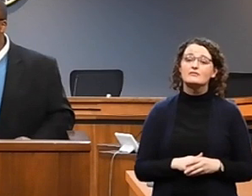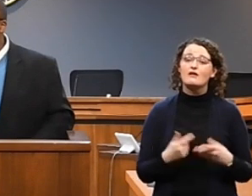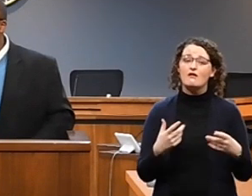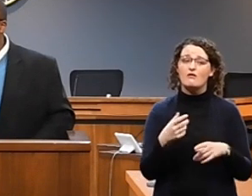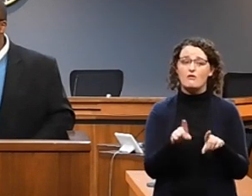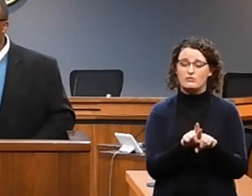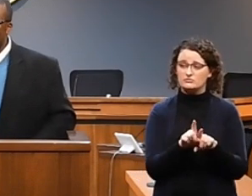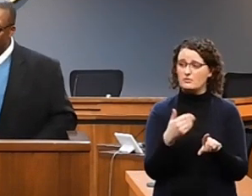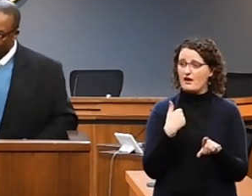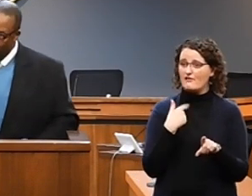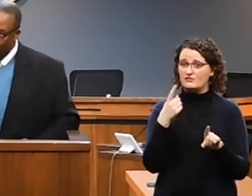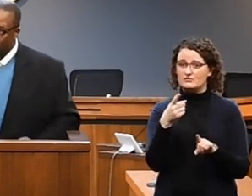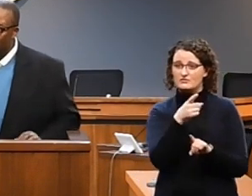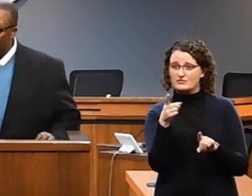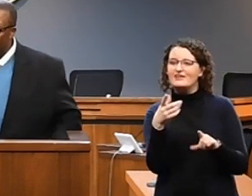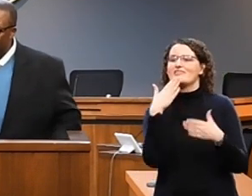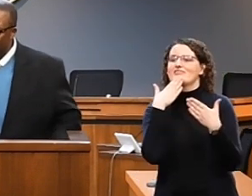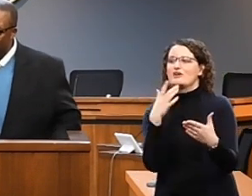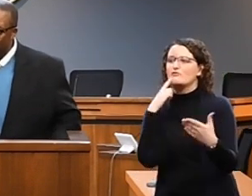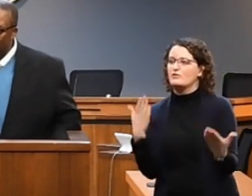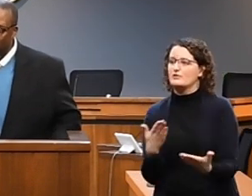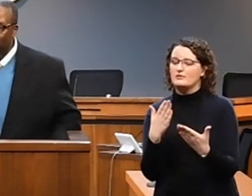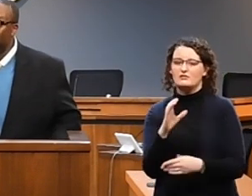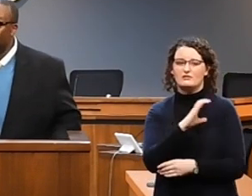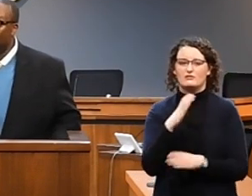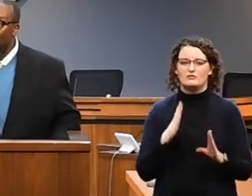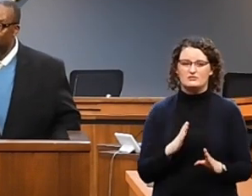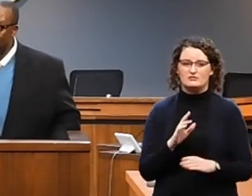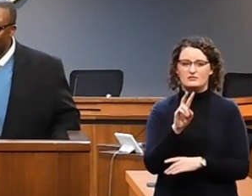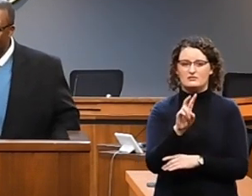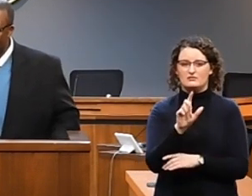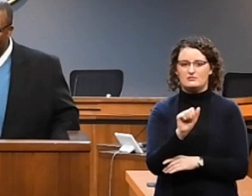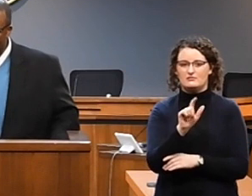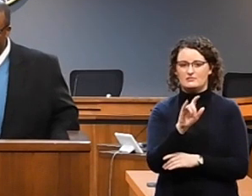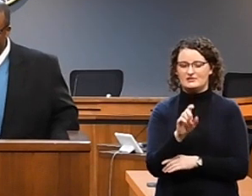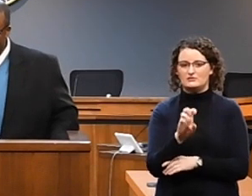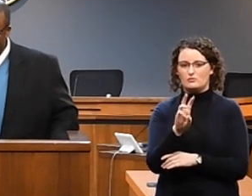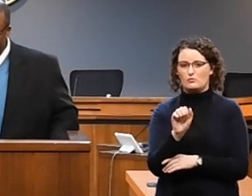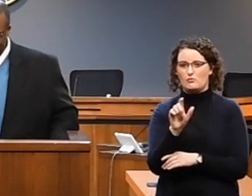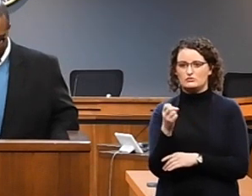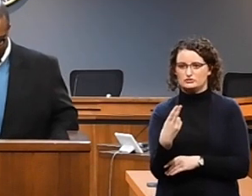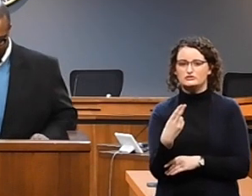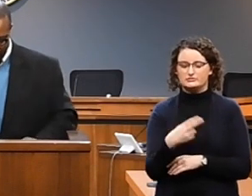And with us today, I believe we have, thank you for your presence today, Congressmember Liz Walsh.